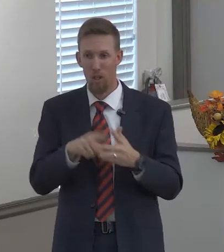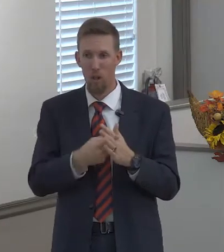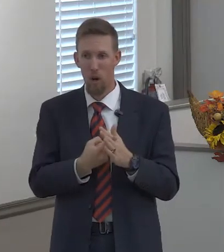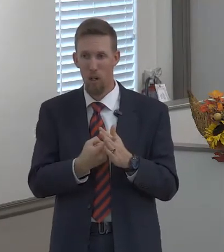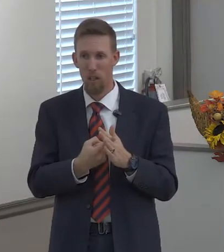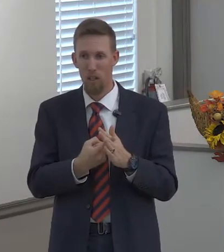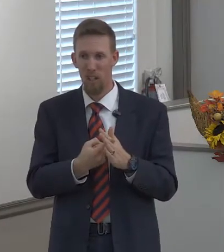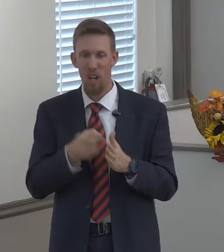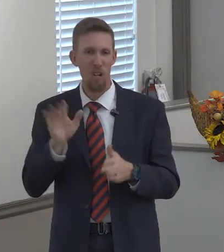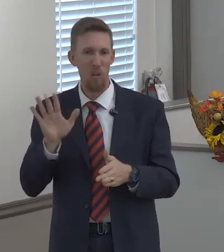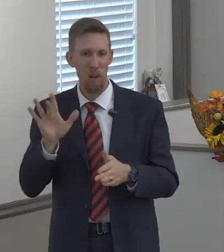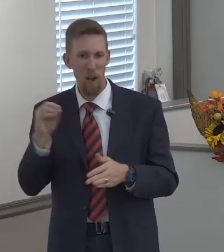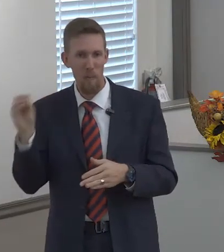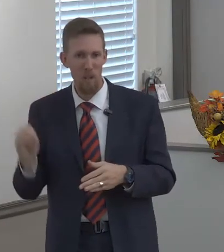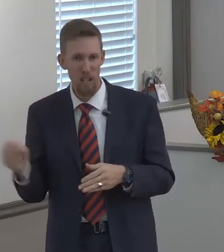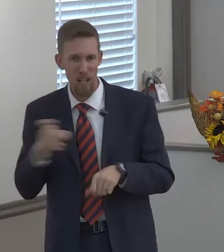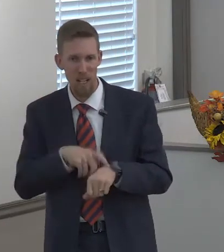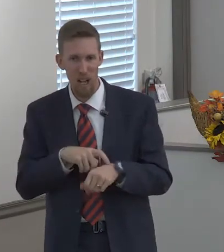Lord.